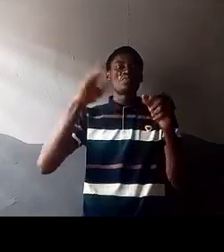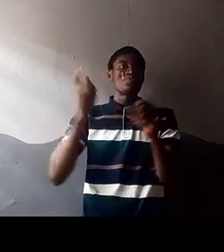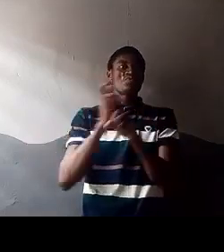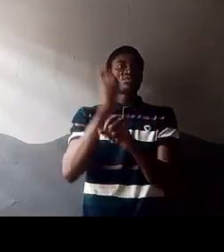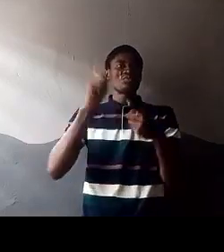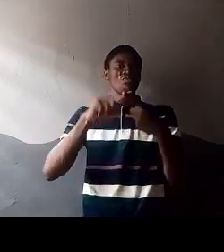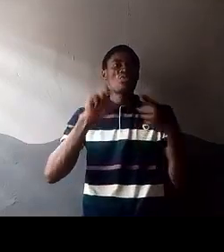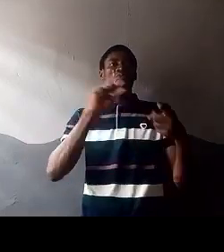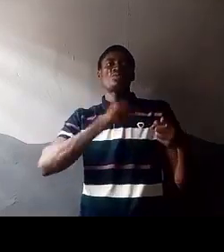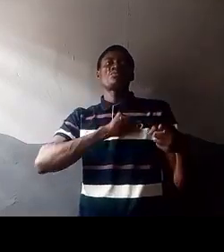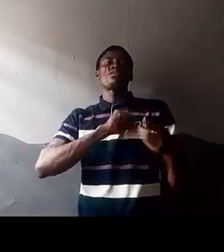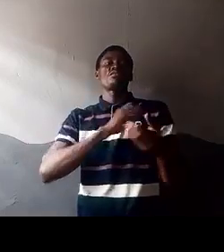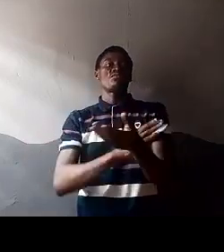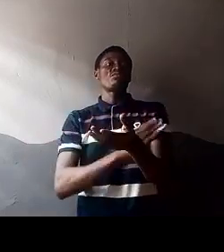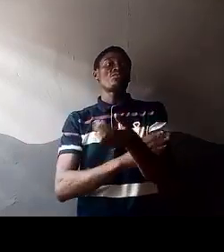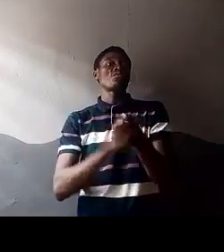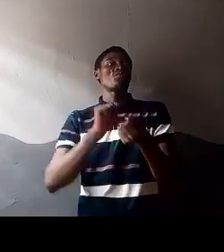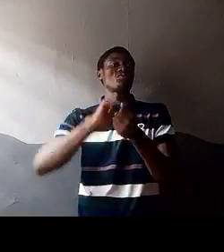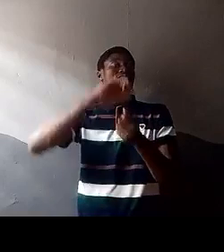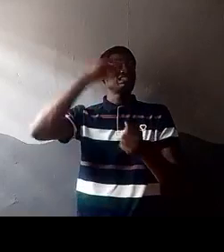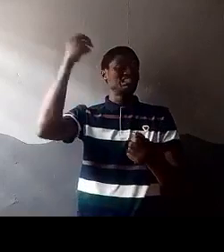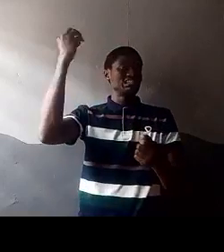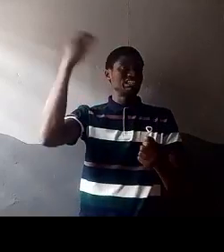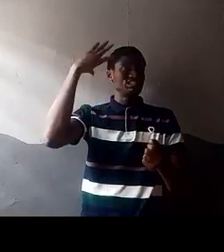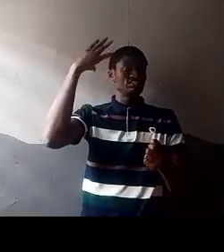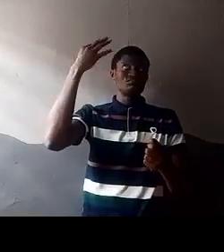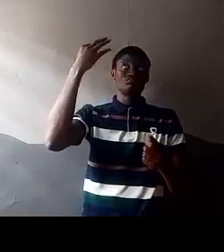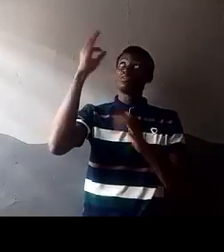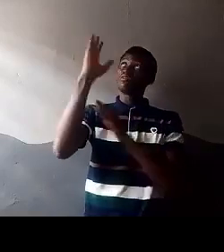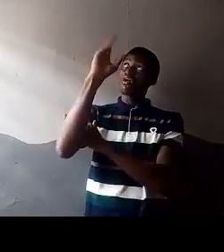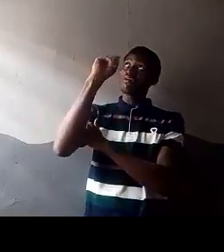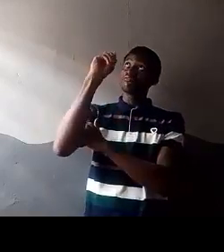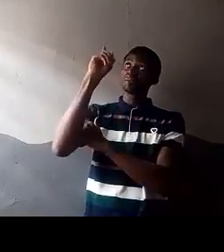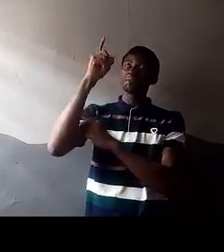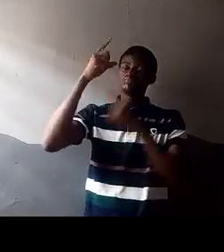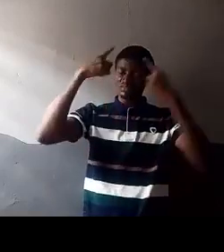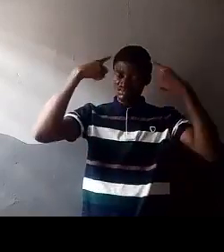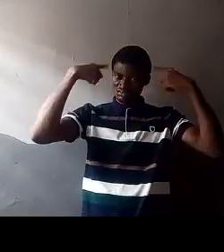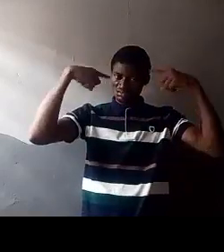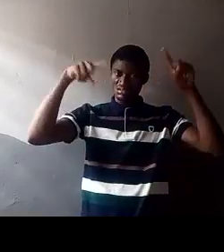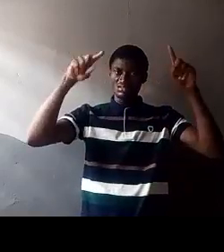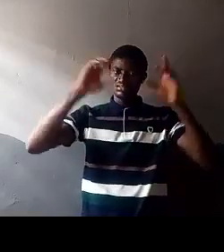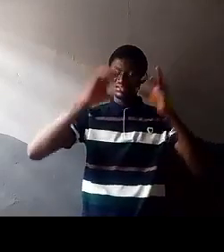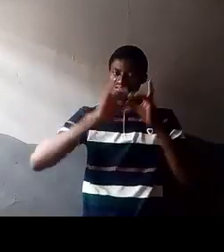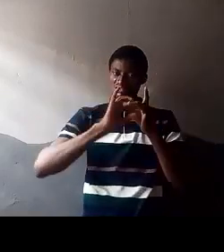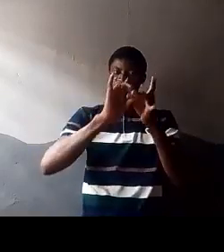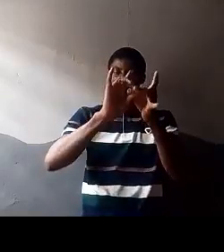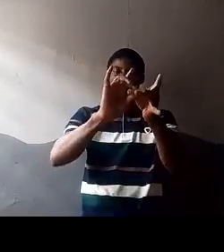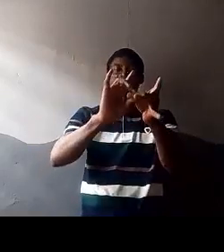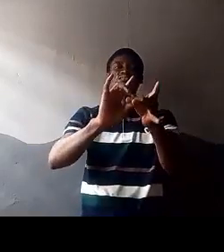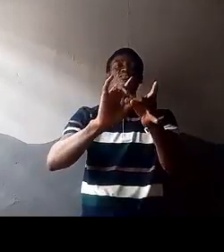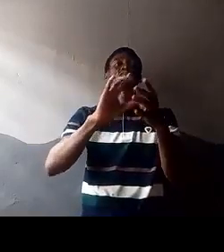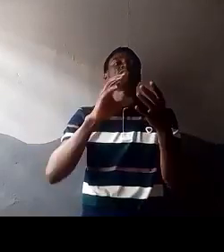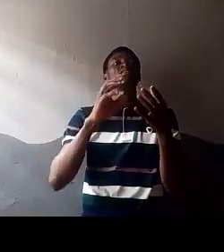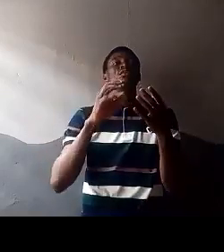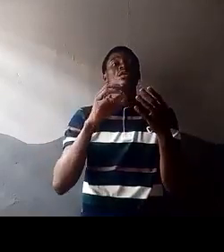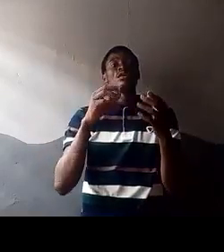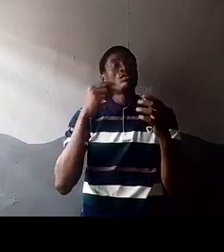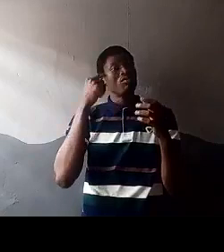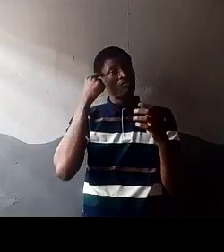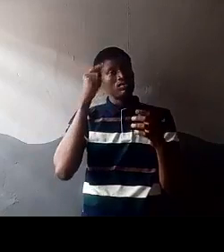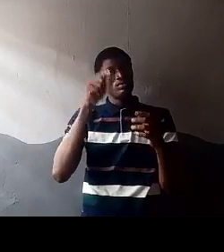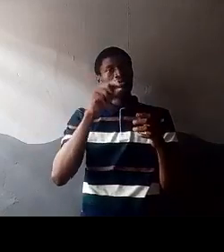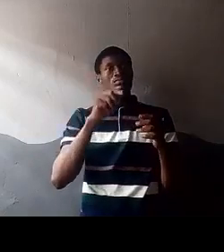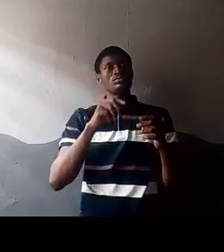of God too, the success will be yours. Me, personally, I've applied for, within 2 years,